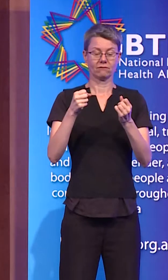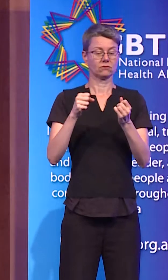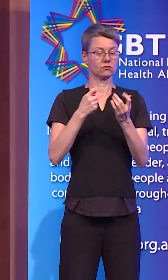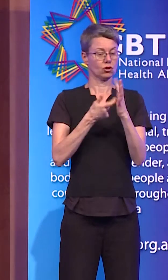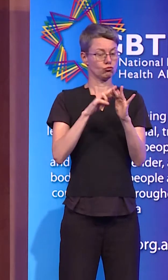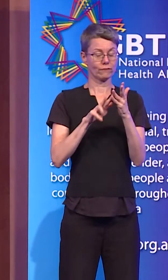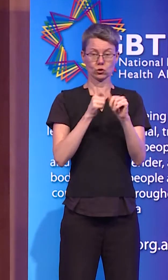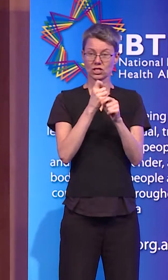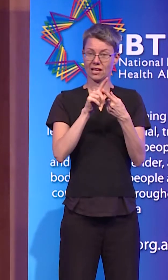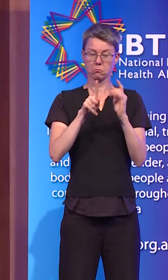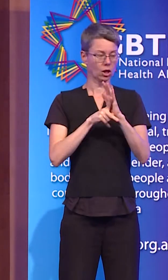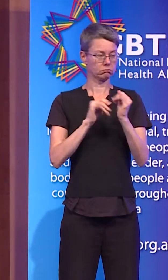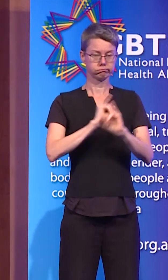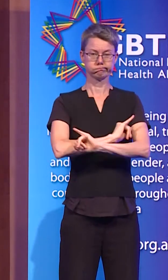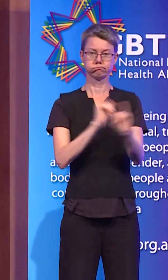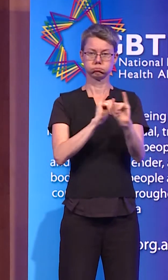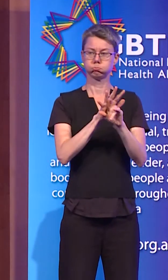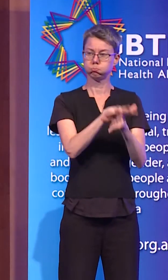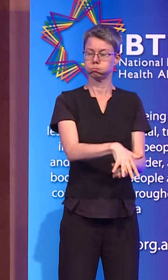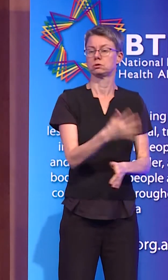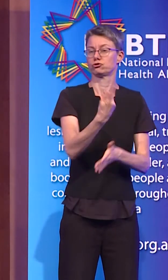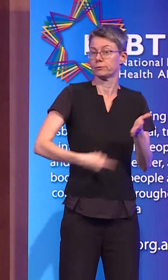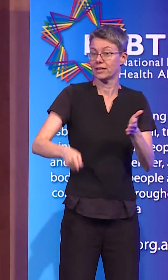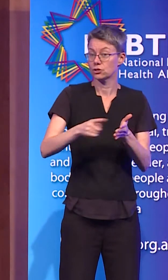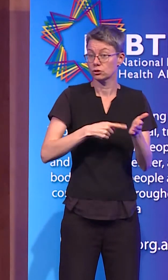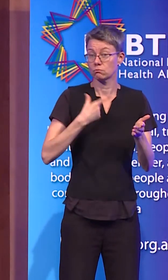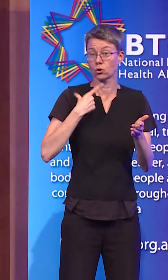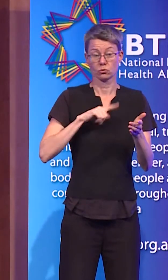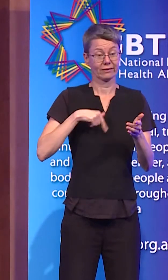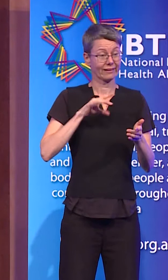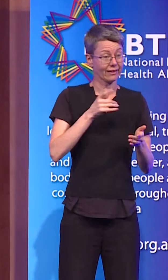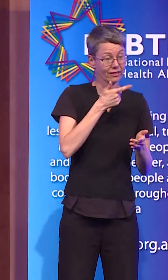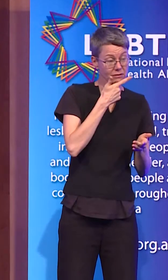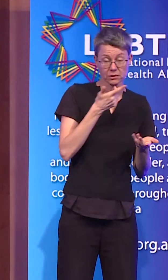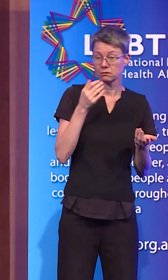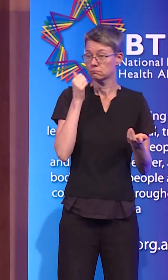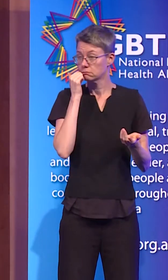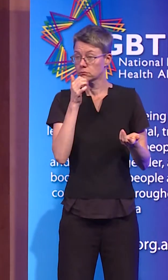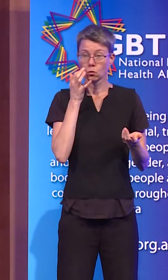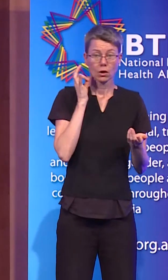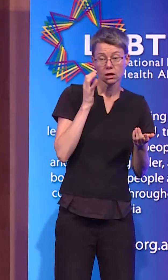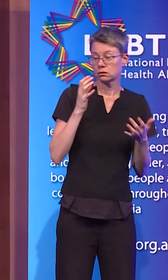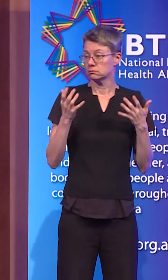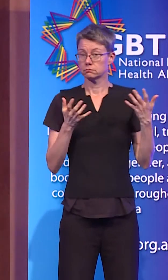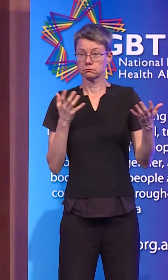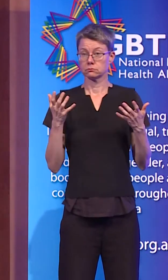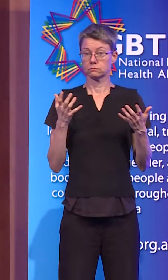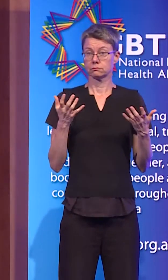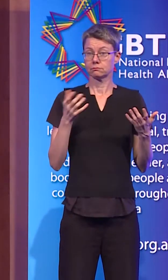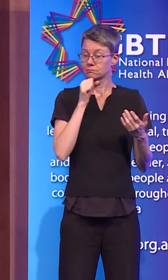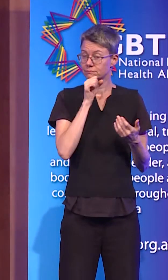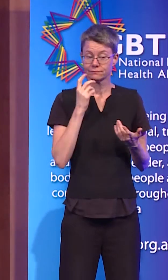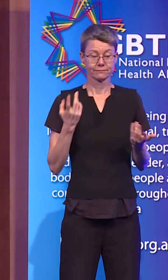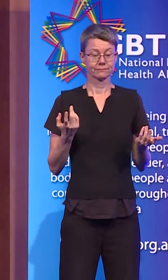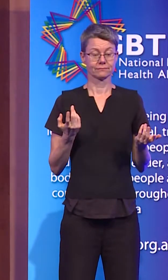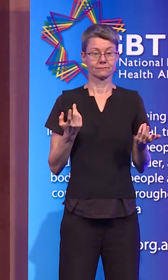that are criminal and inhumane, ongoing discrimination because of our sexuality, our race, or our gender,